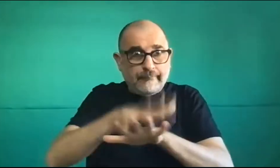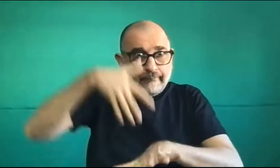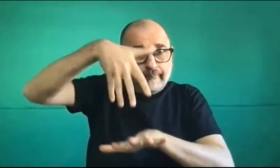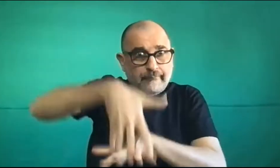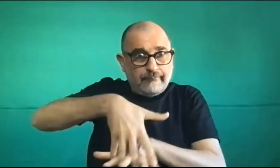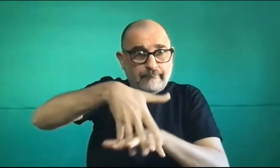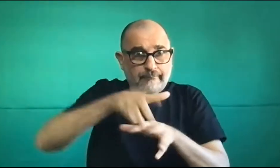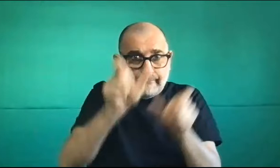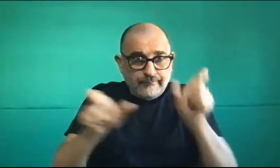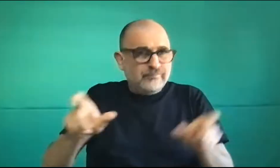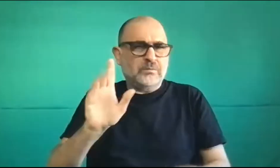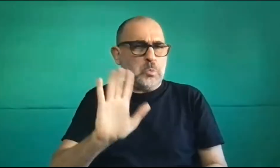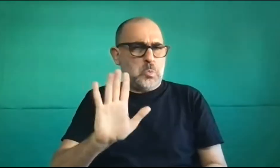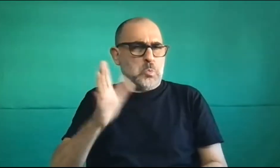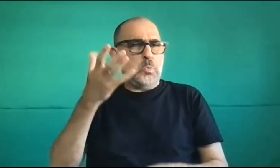is a family